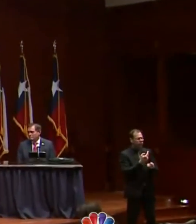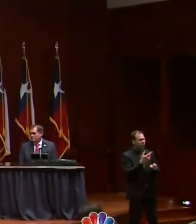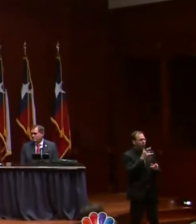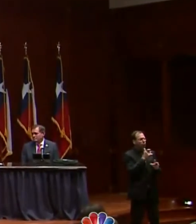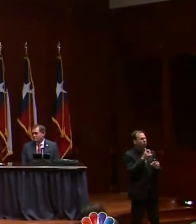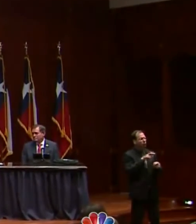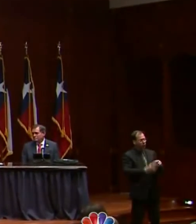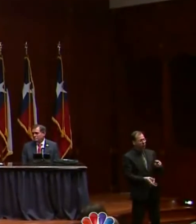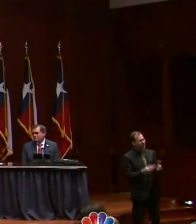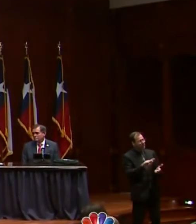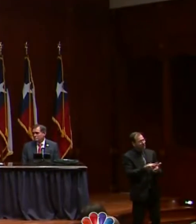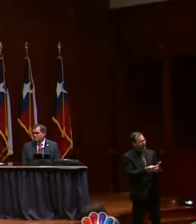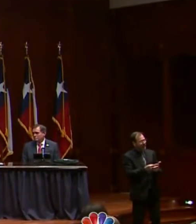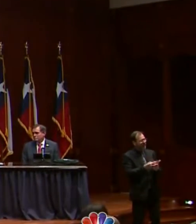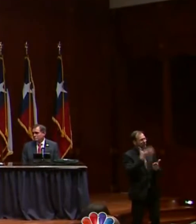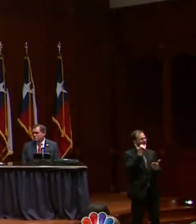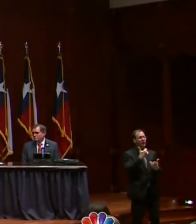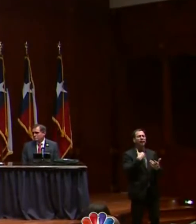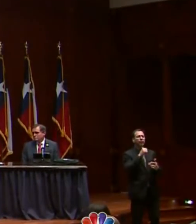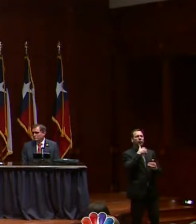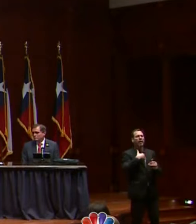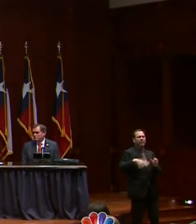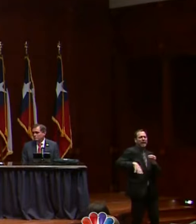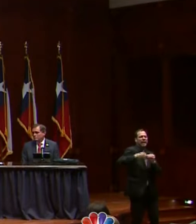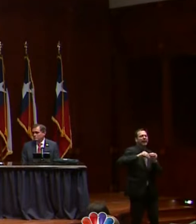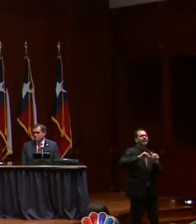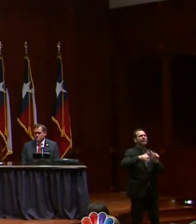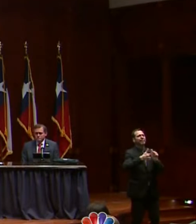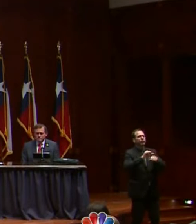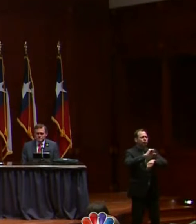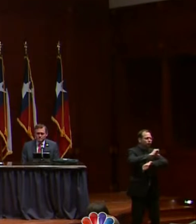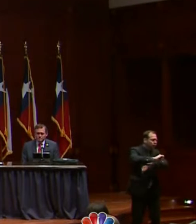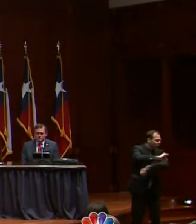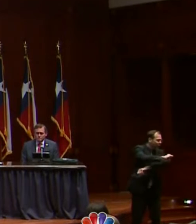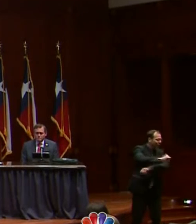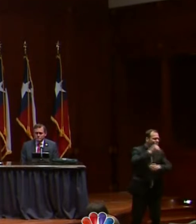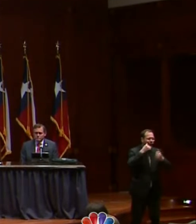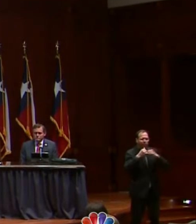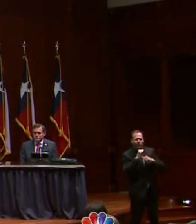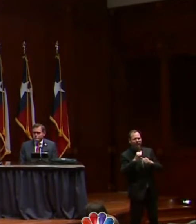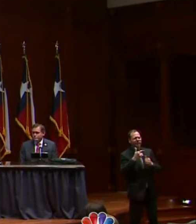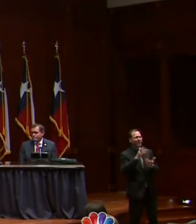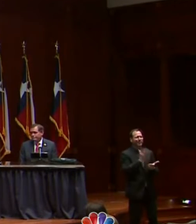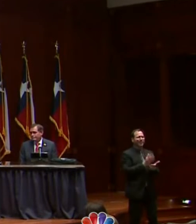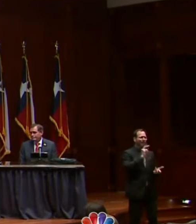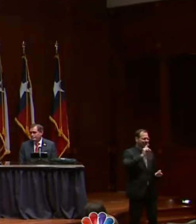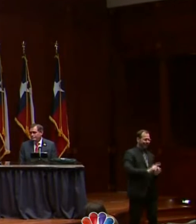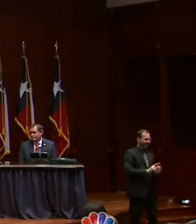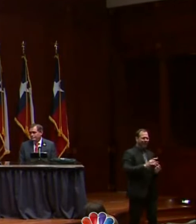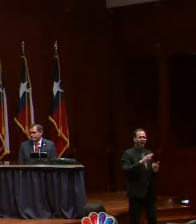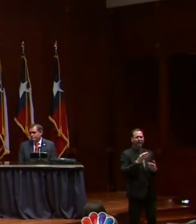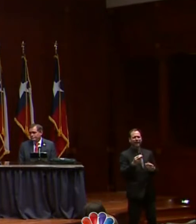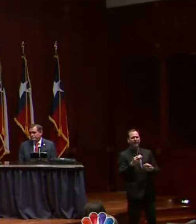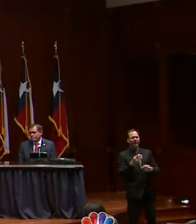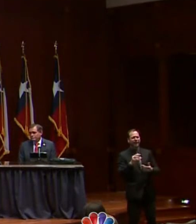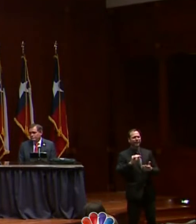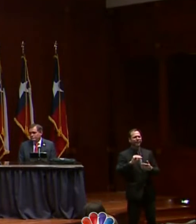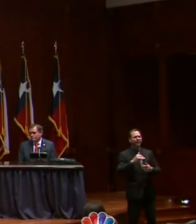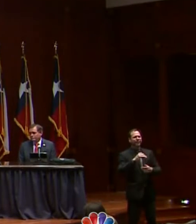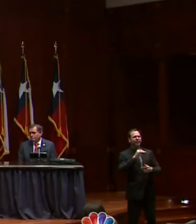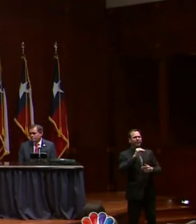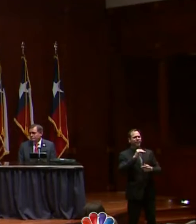of not having elective surgeries or how many patients who have seen a decrease in their primary care, and if so,